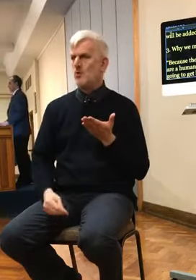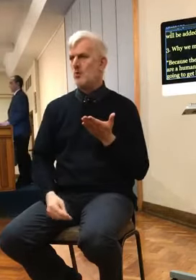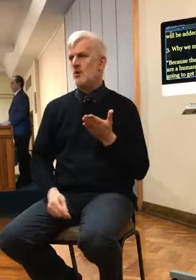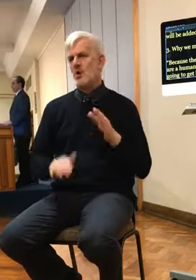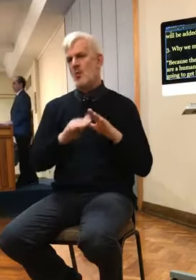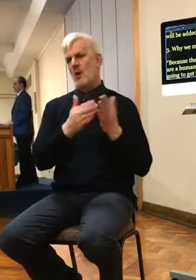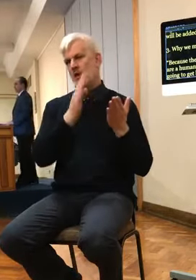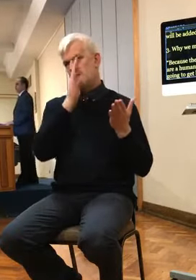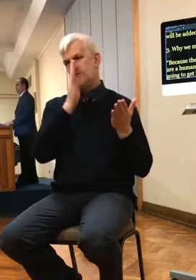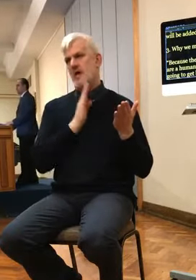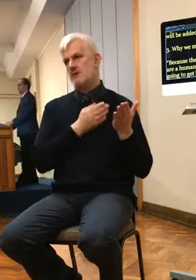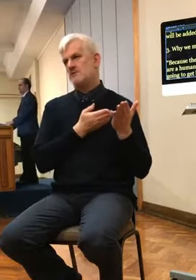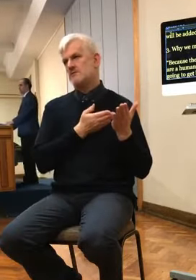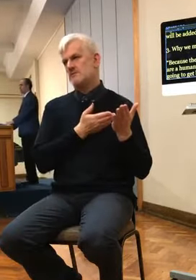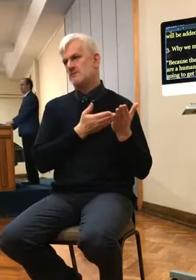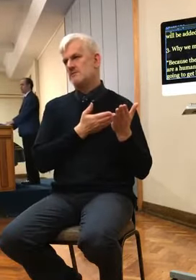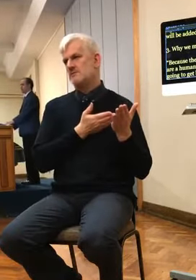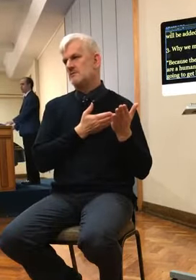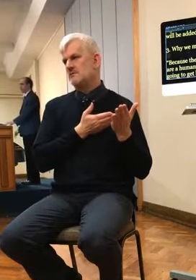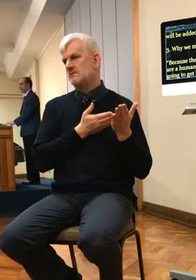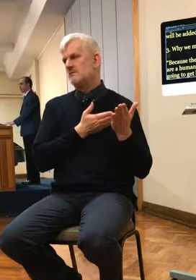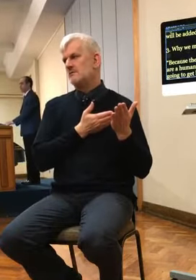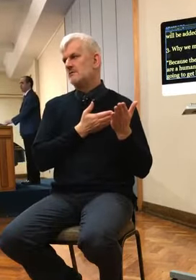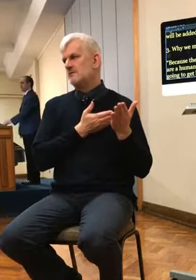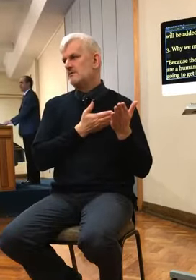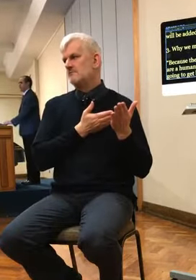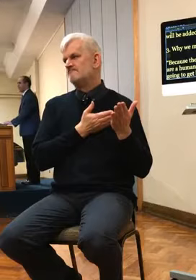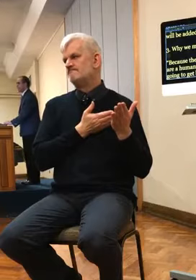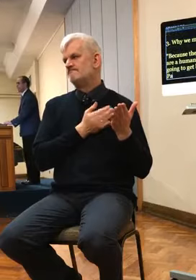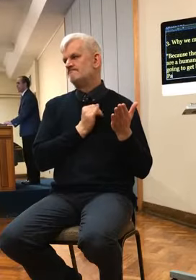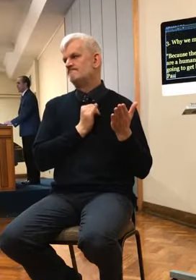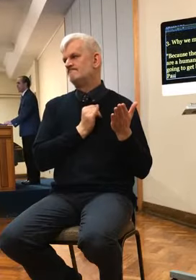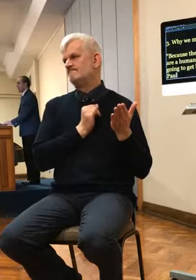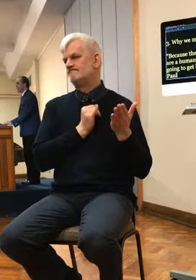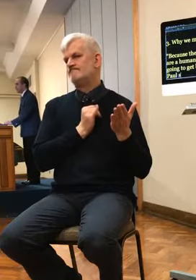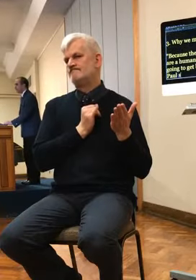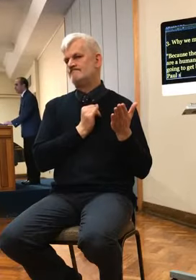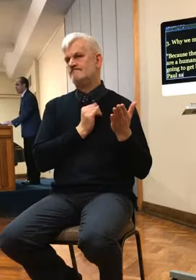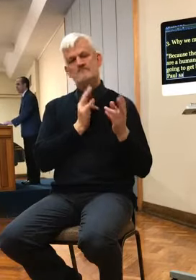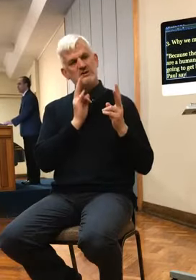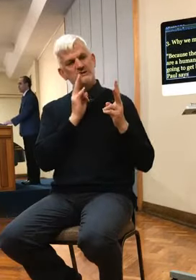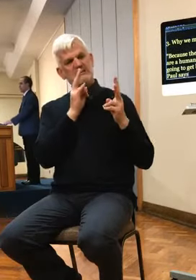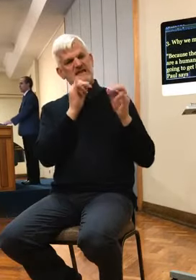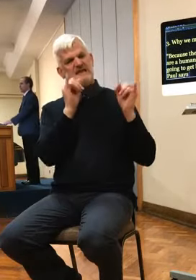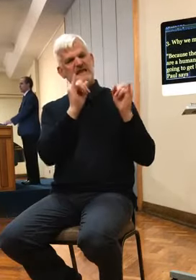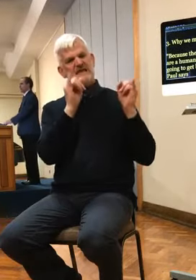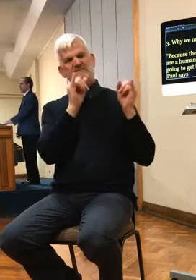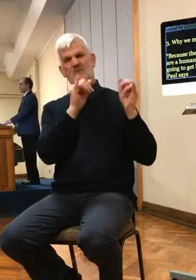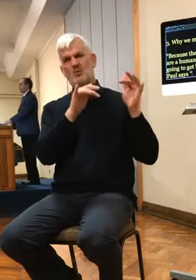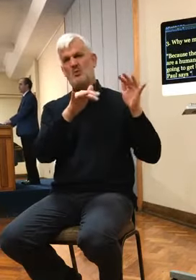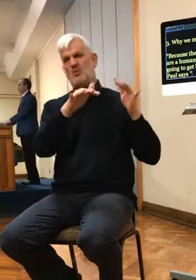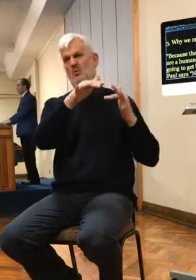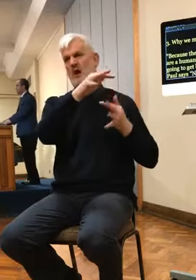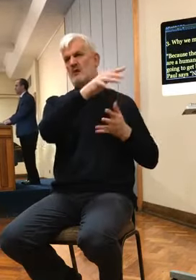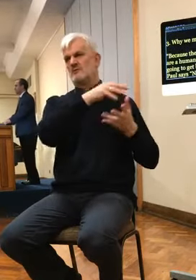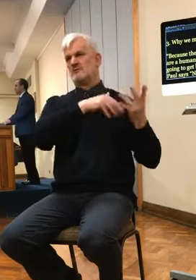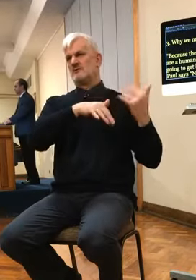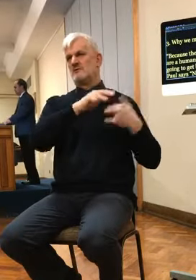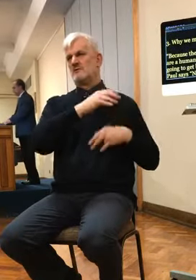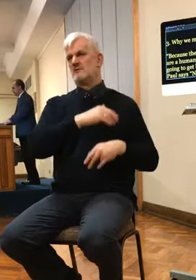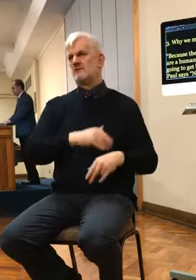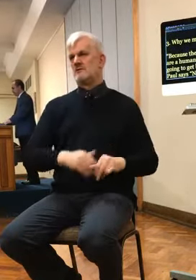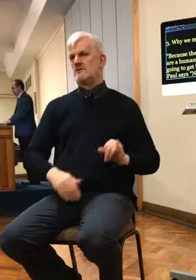world. What a sad world. Why? The days are evil. The